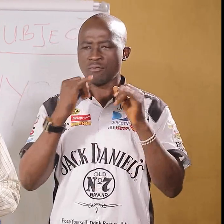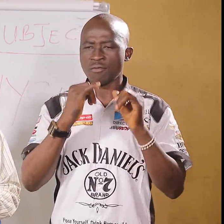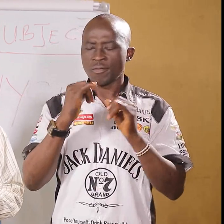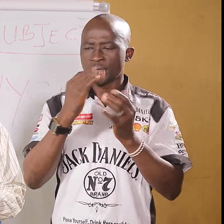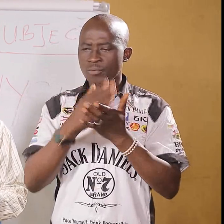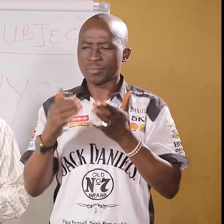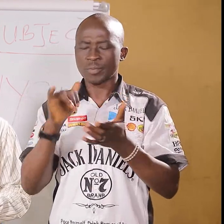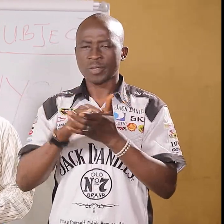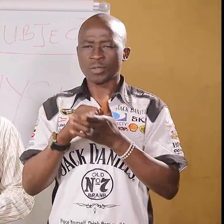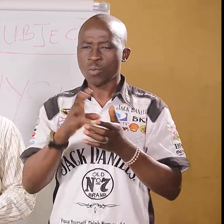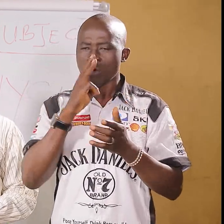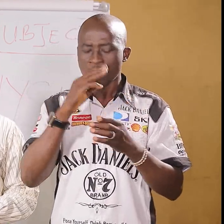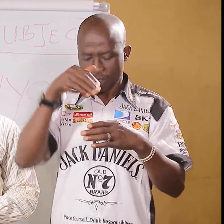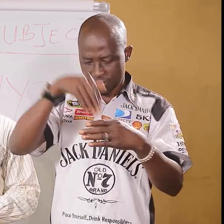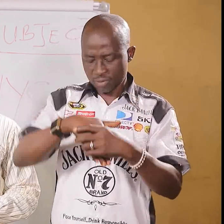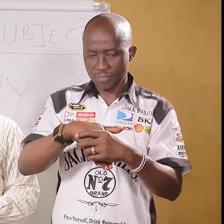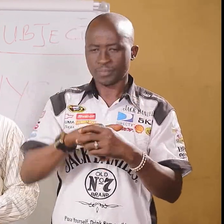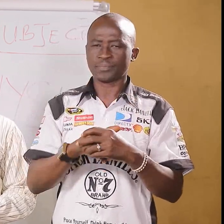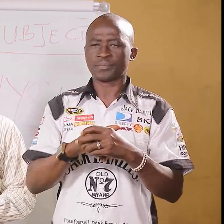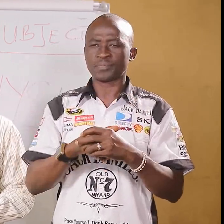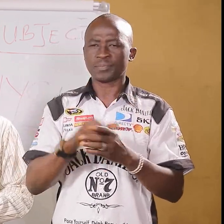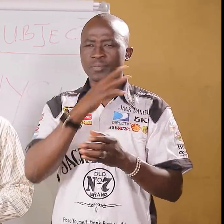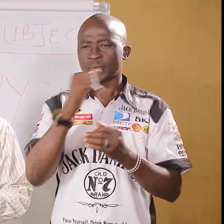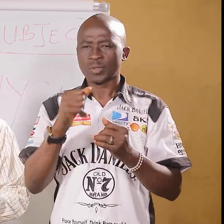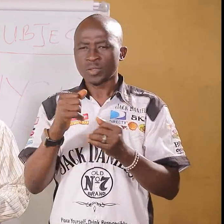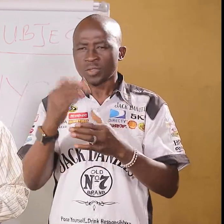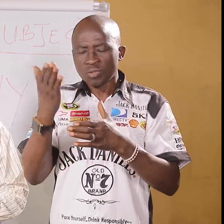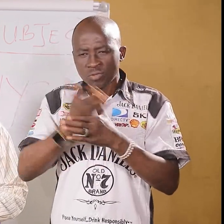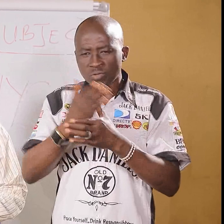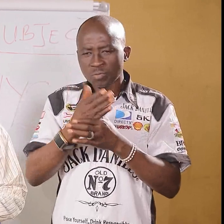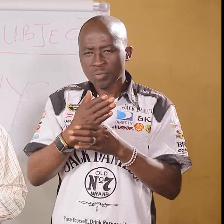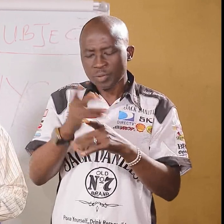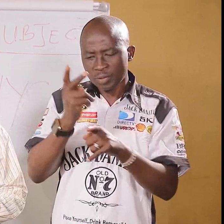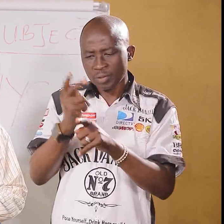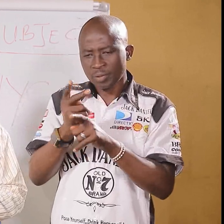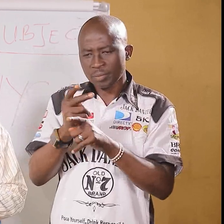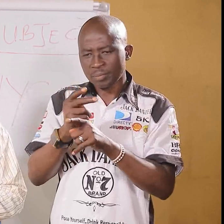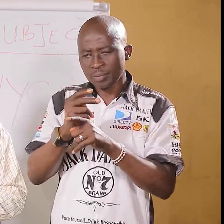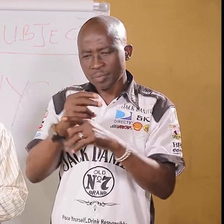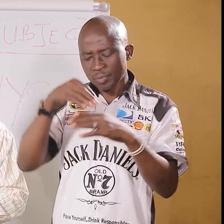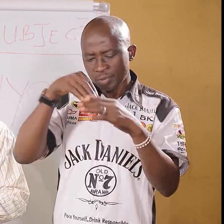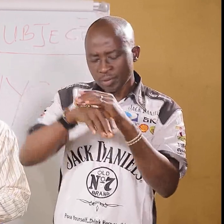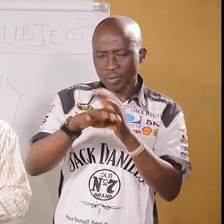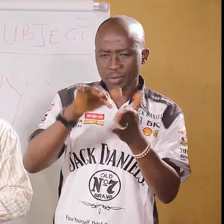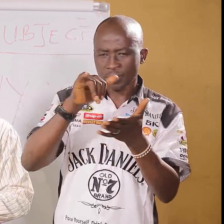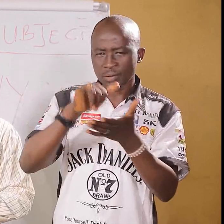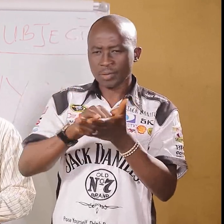that water is in it and a disturbance is set up inside that